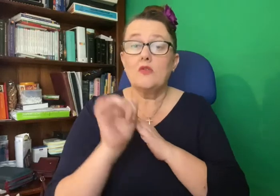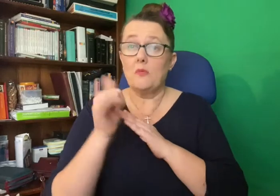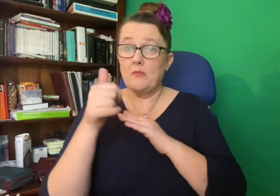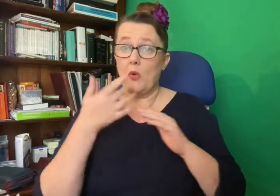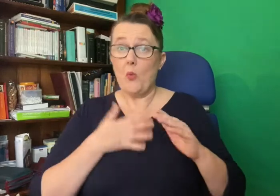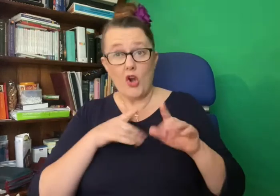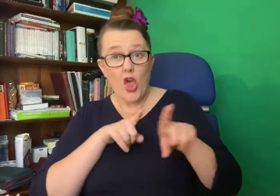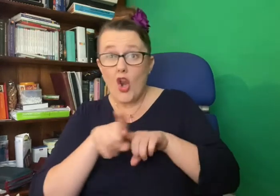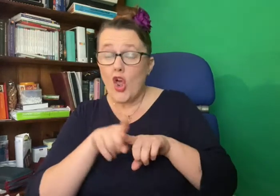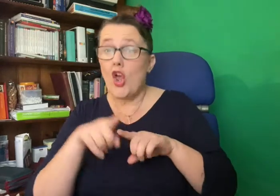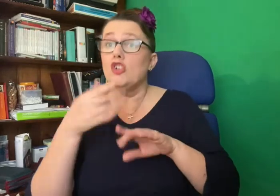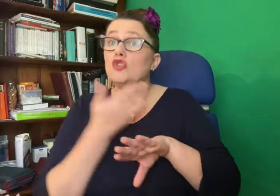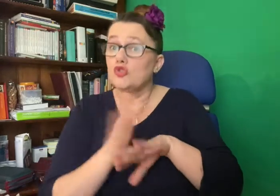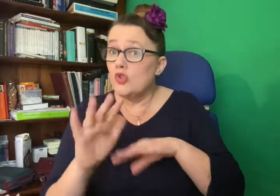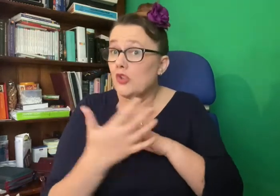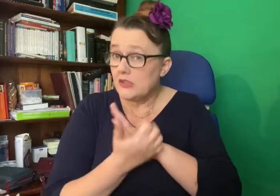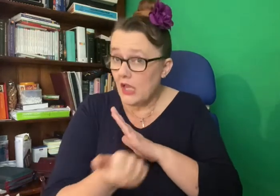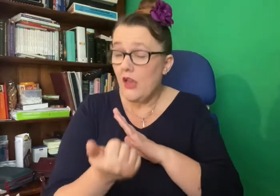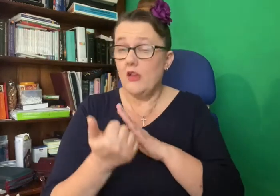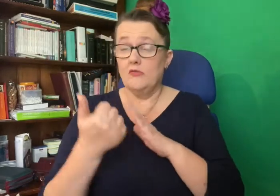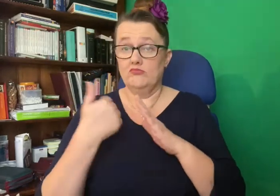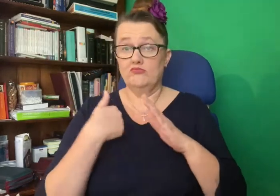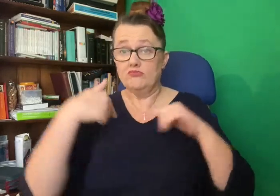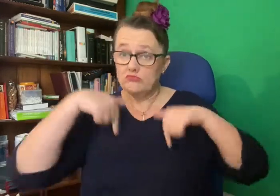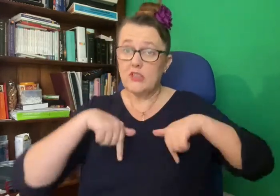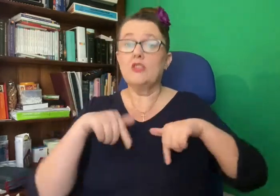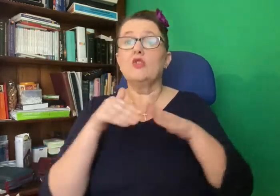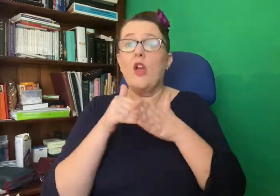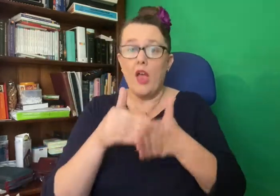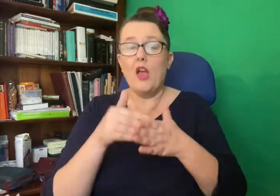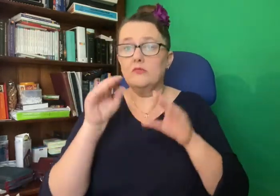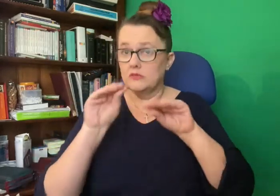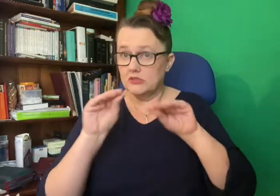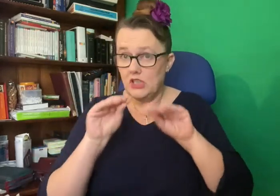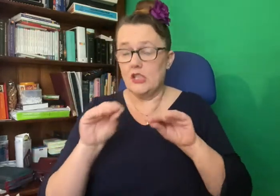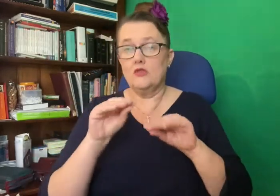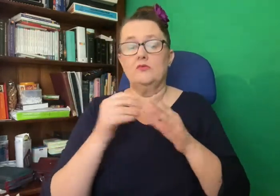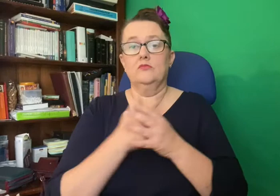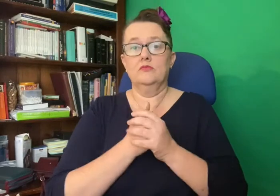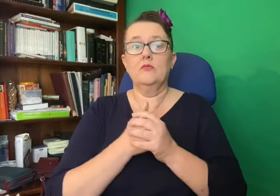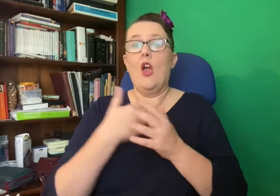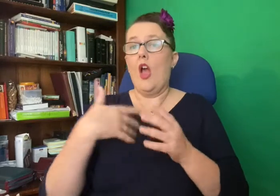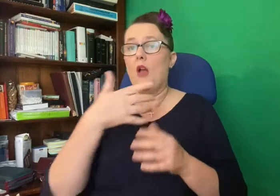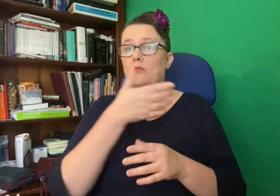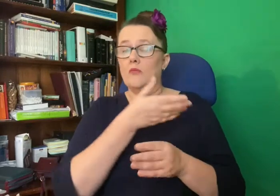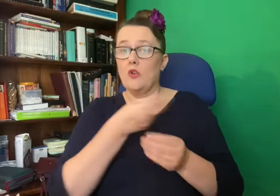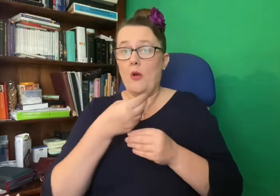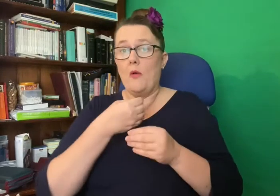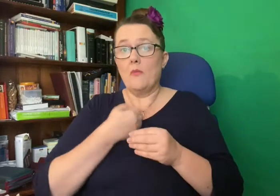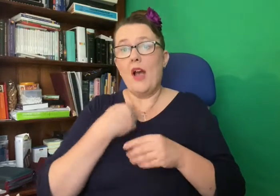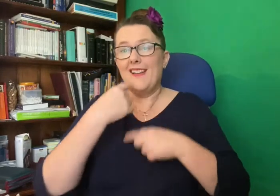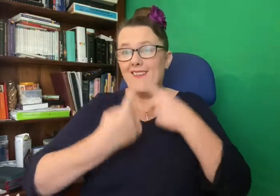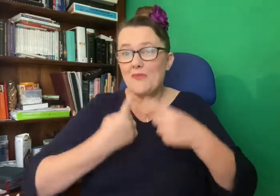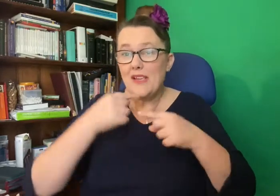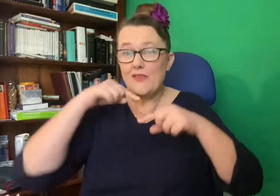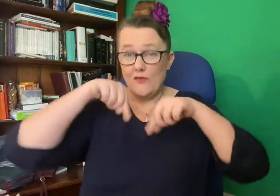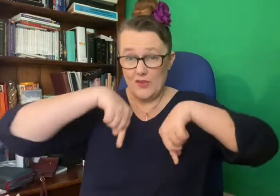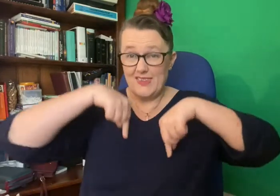Maybe you want to improve your skills, or you'd like to learn a new skill. I've made this YouTube tutorial to help you with